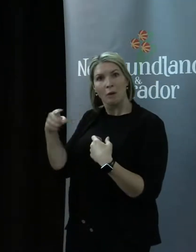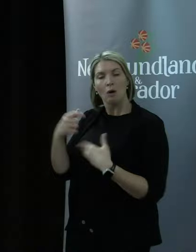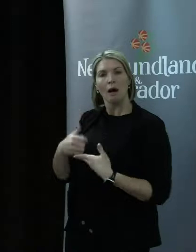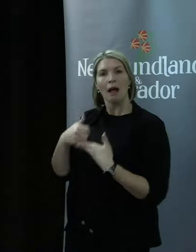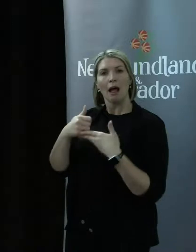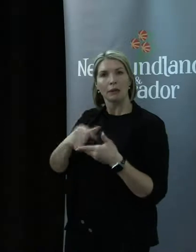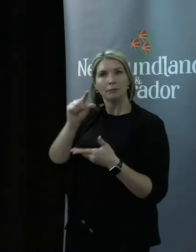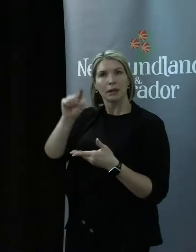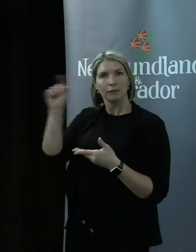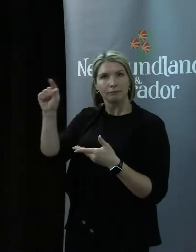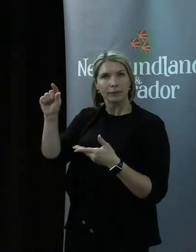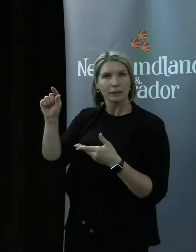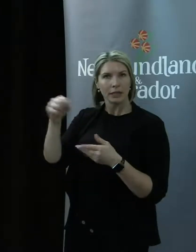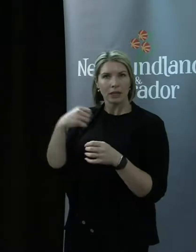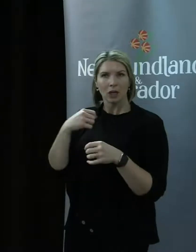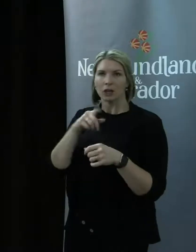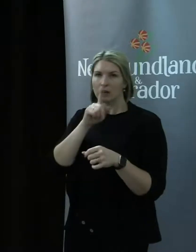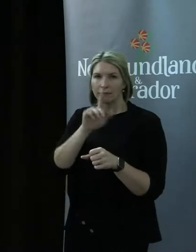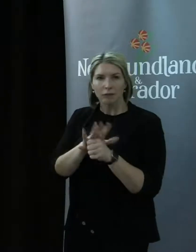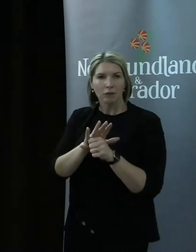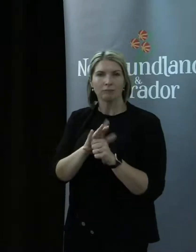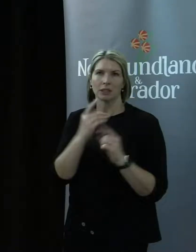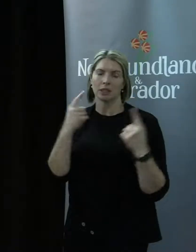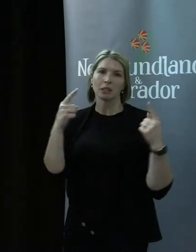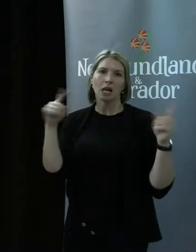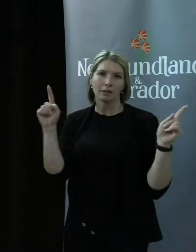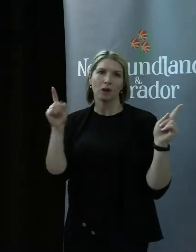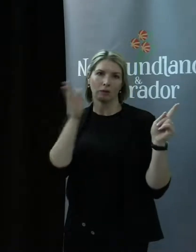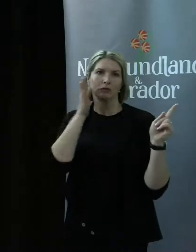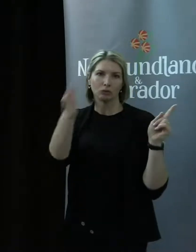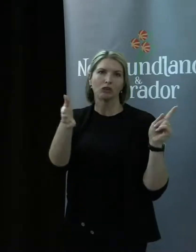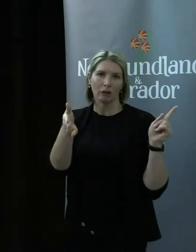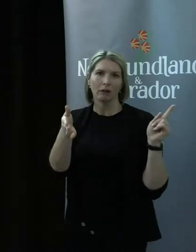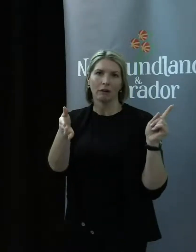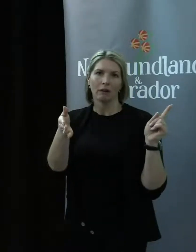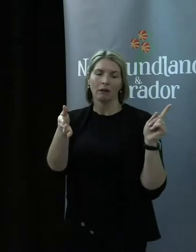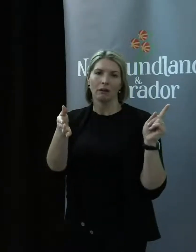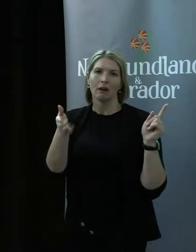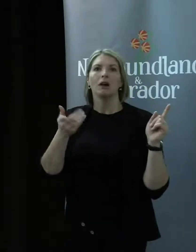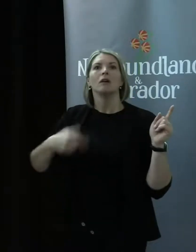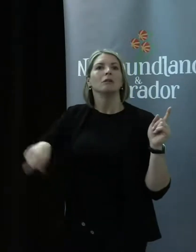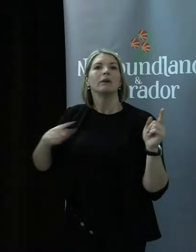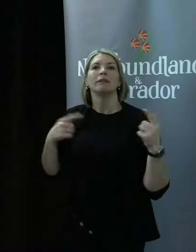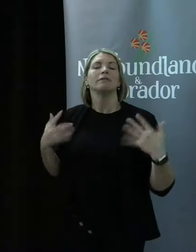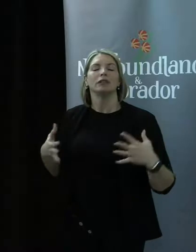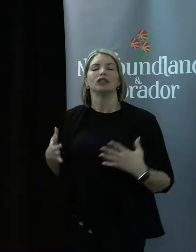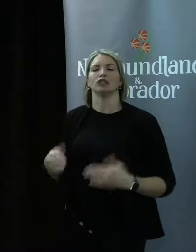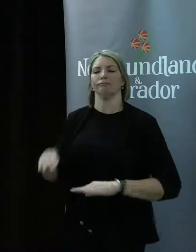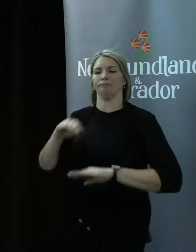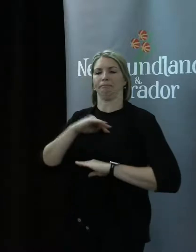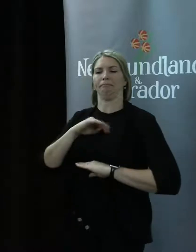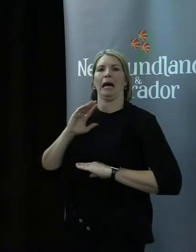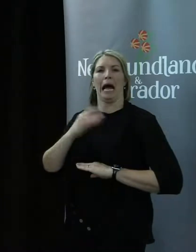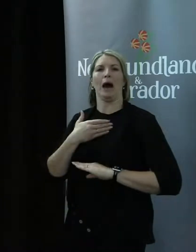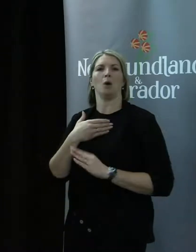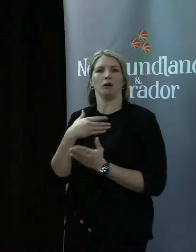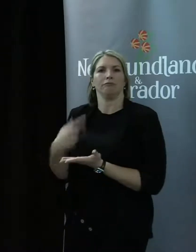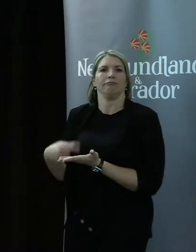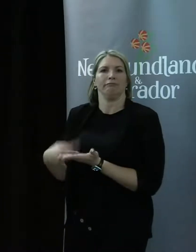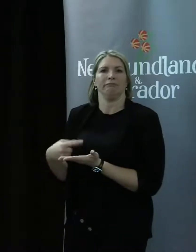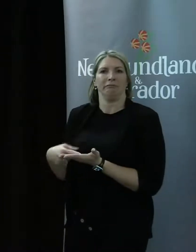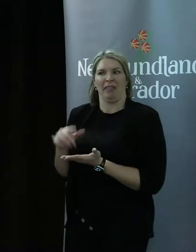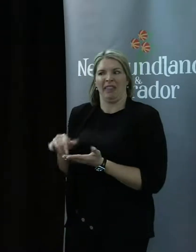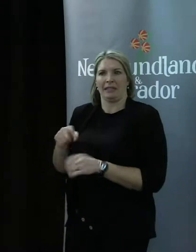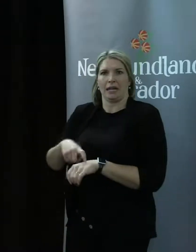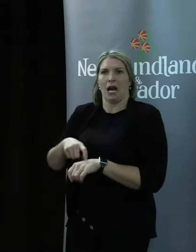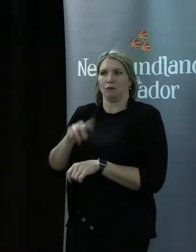work together to achieve success. And we were very proud of what we had accomplished at the